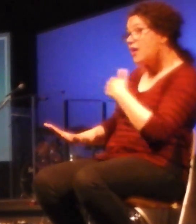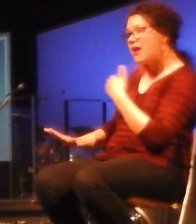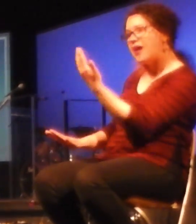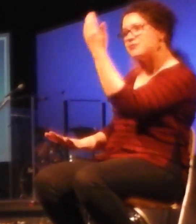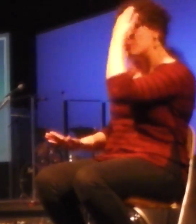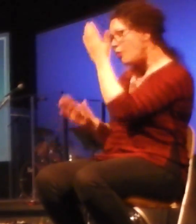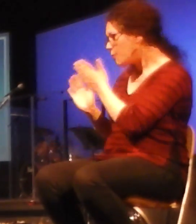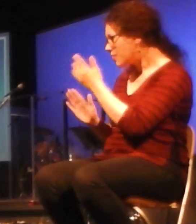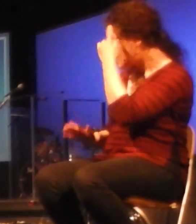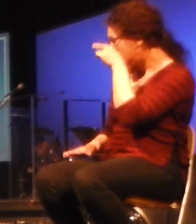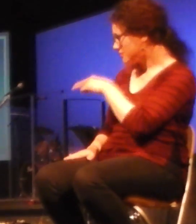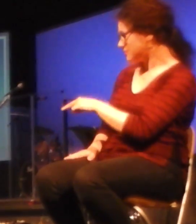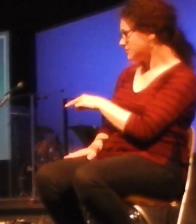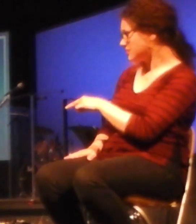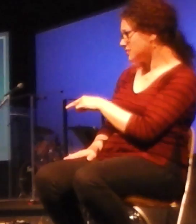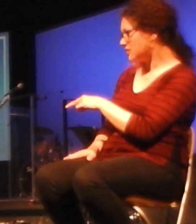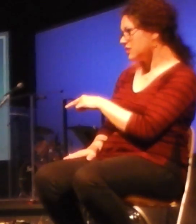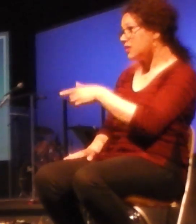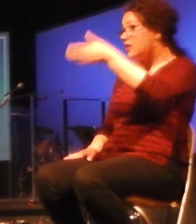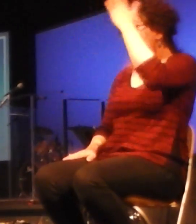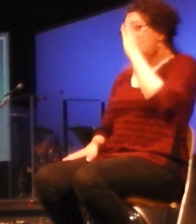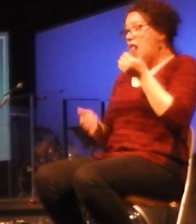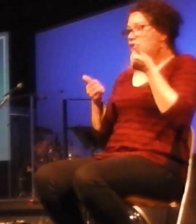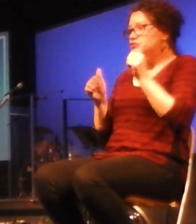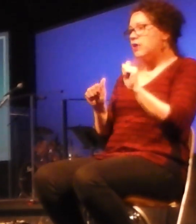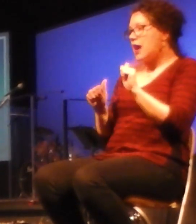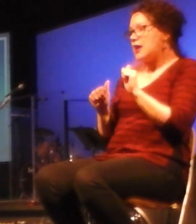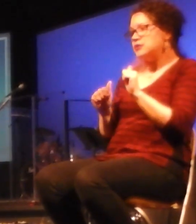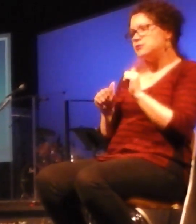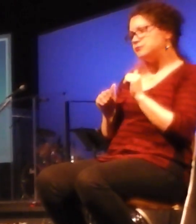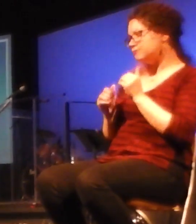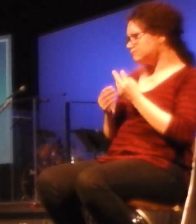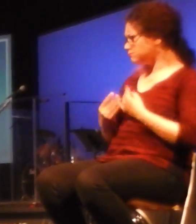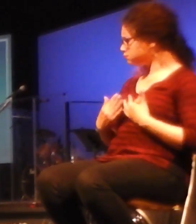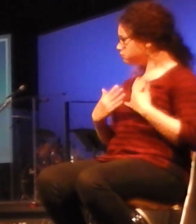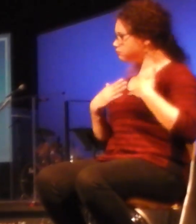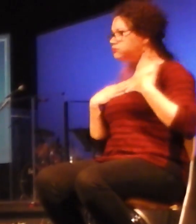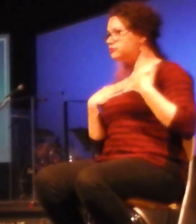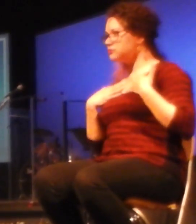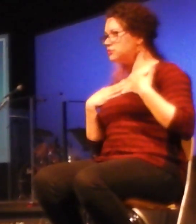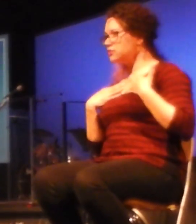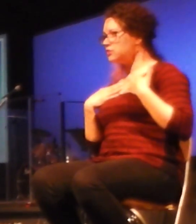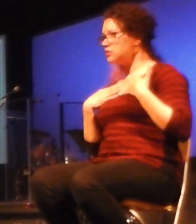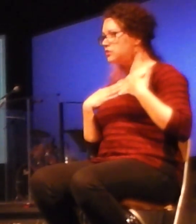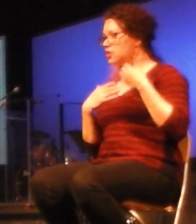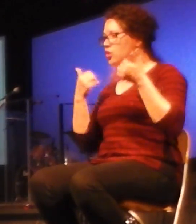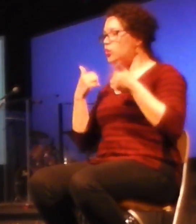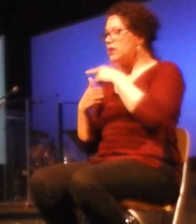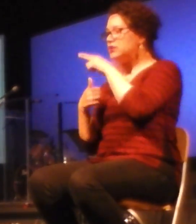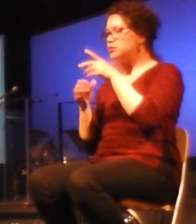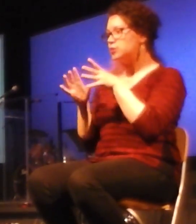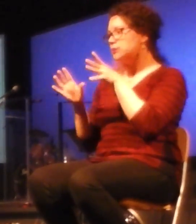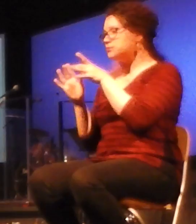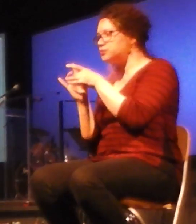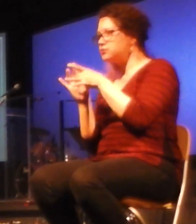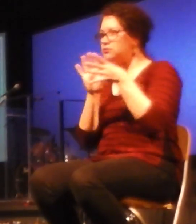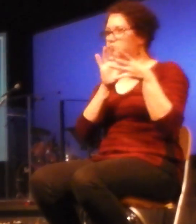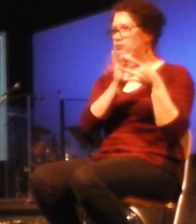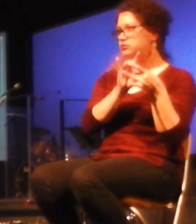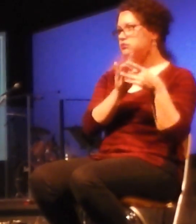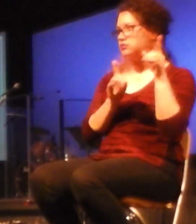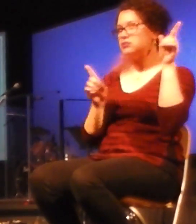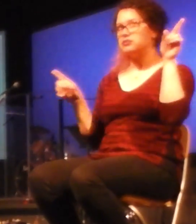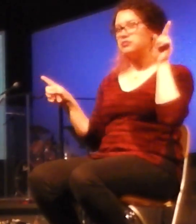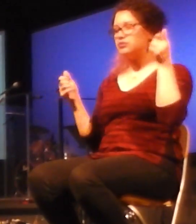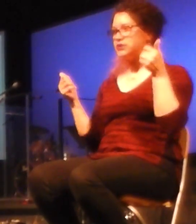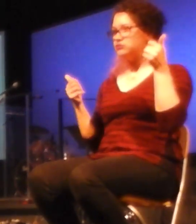you. He's trying to become the loudest voice in our head. What are you going to allow to have the loudest voice